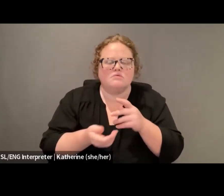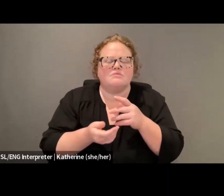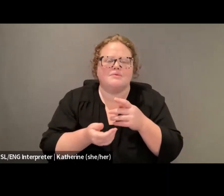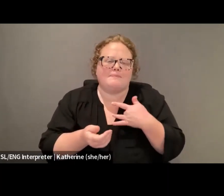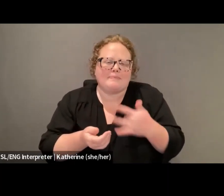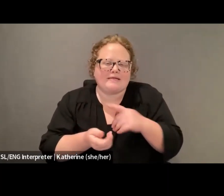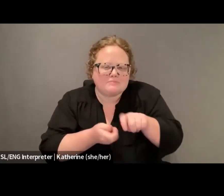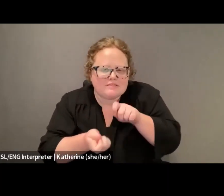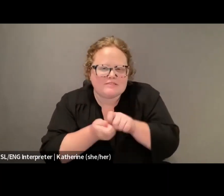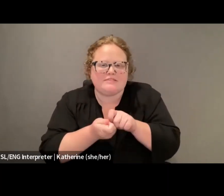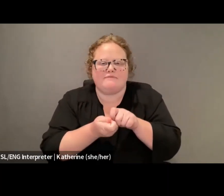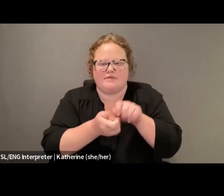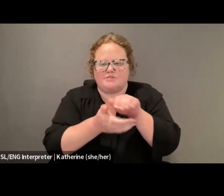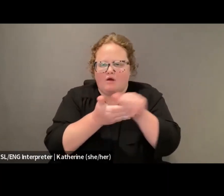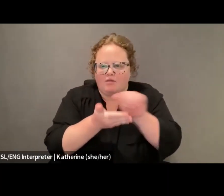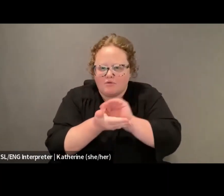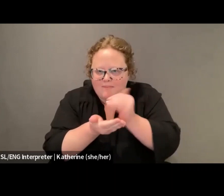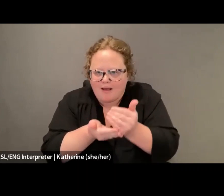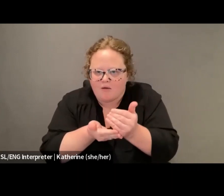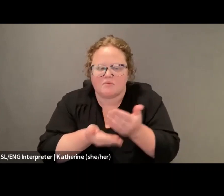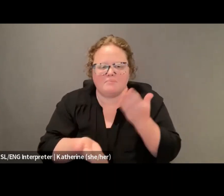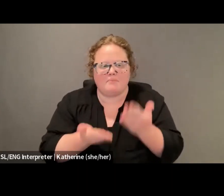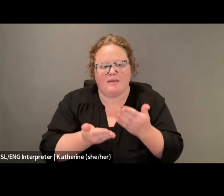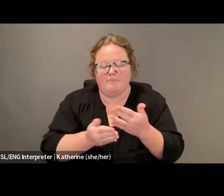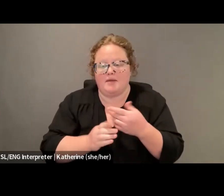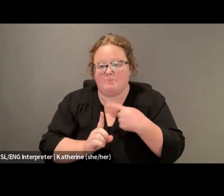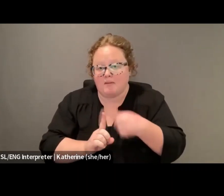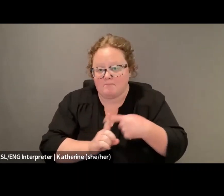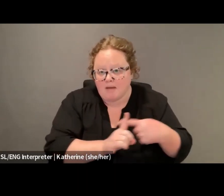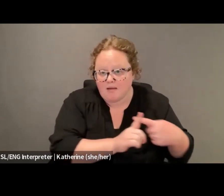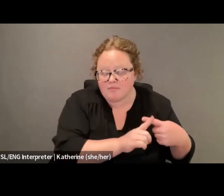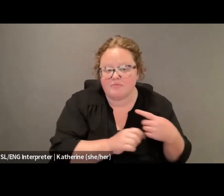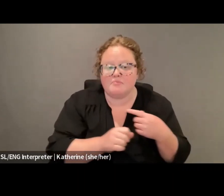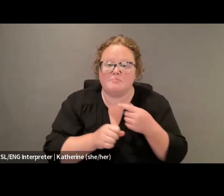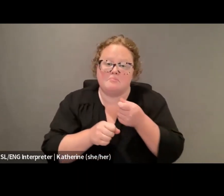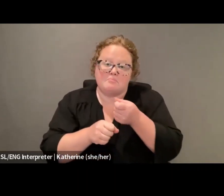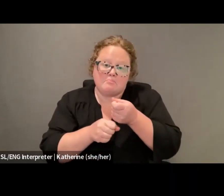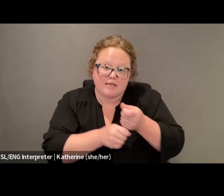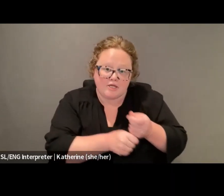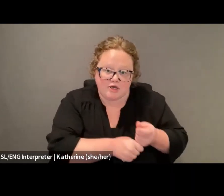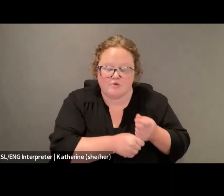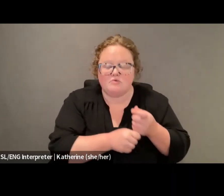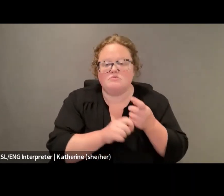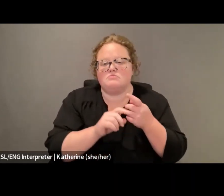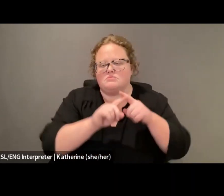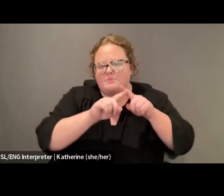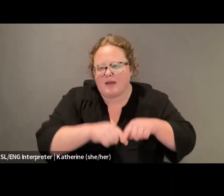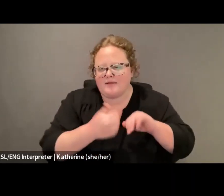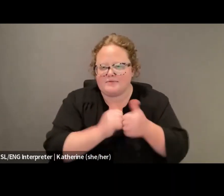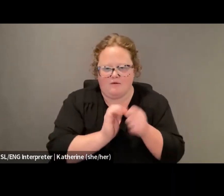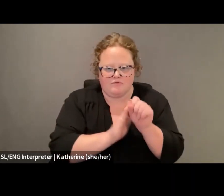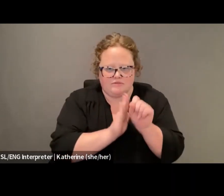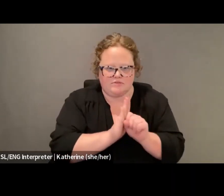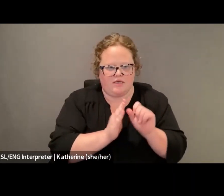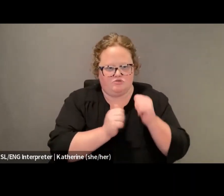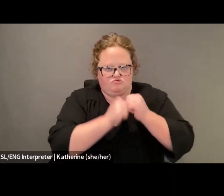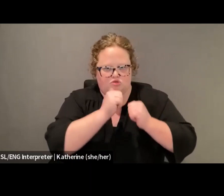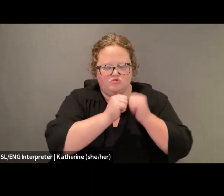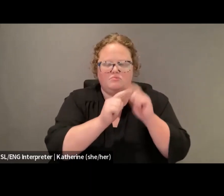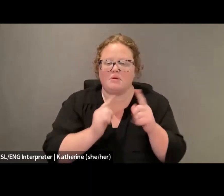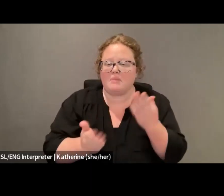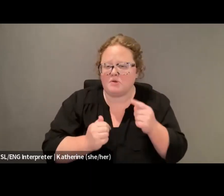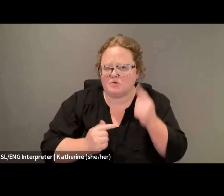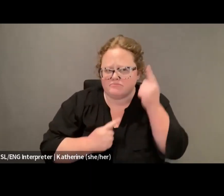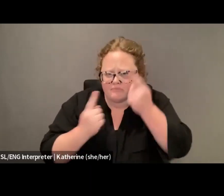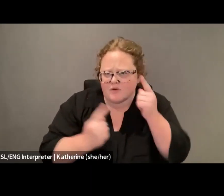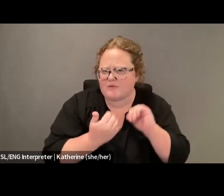per year, depending on how the state structures it. But you might be wondering, how is that budget amount created? So in